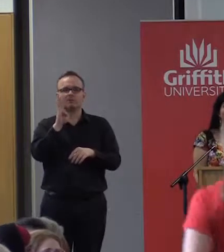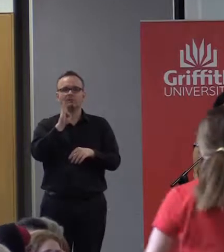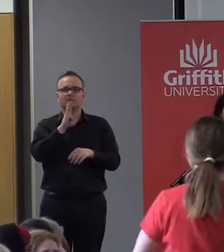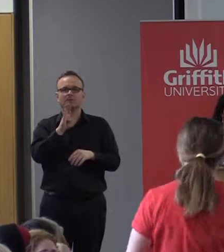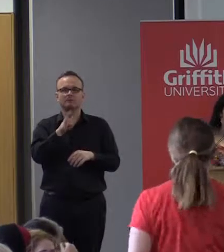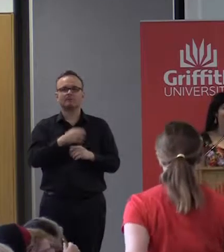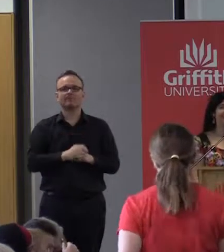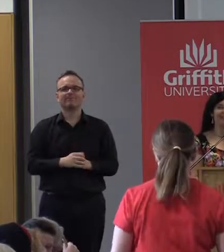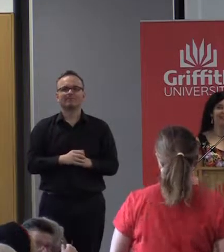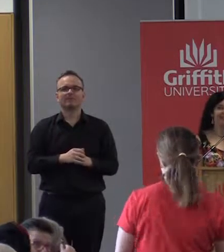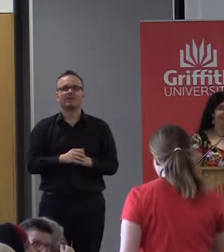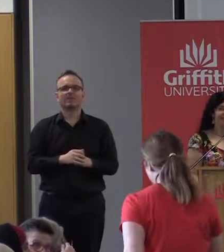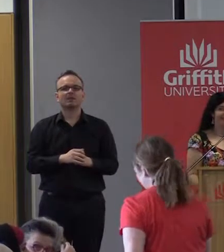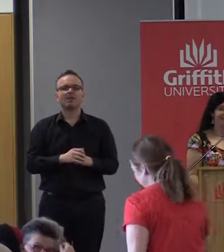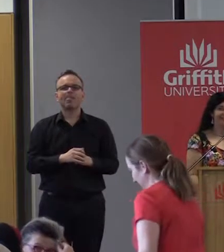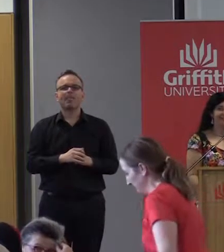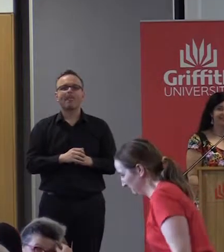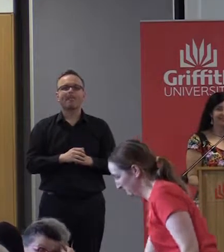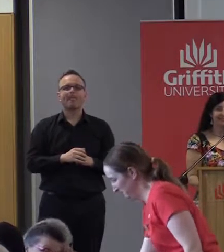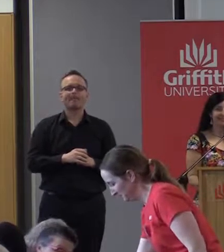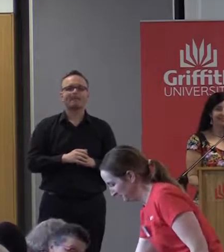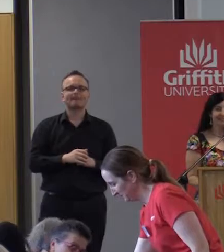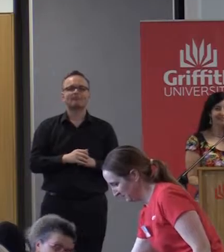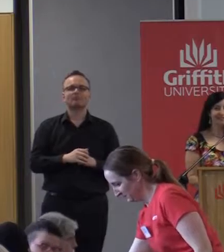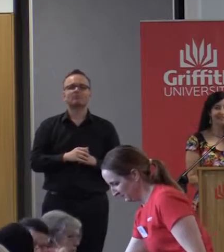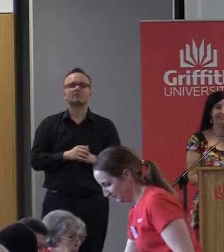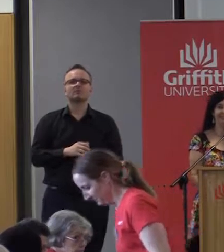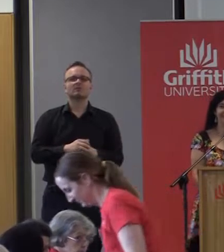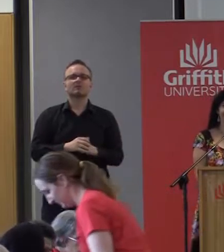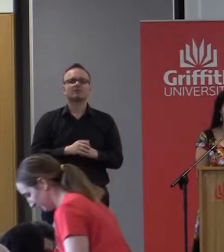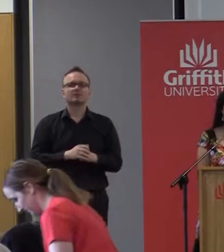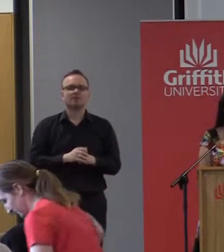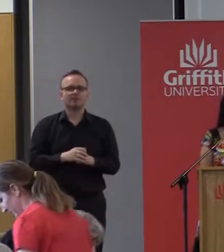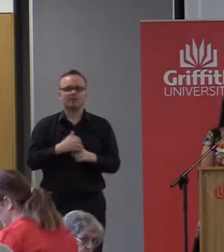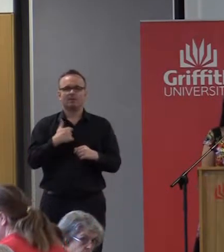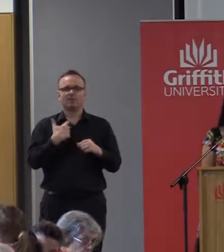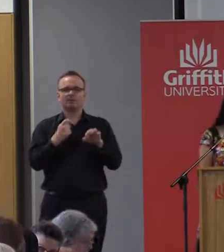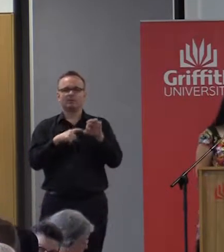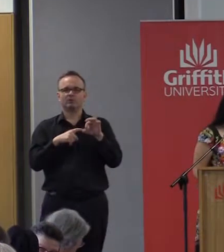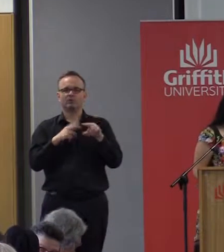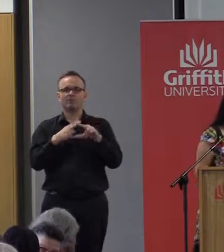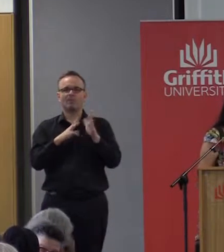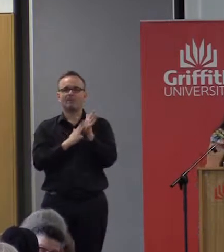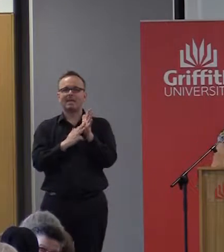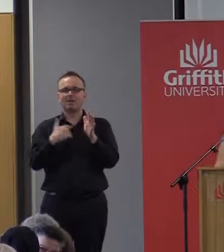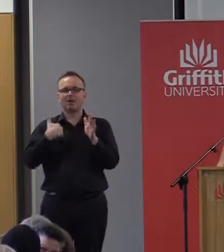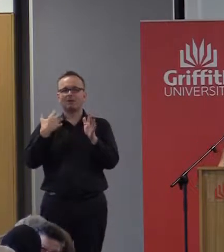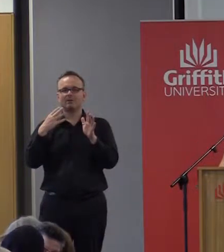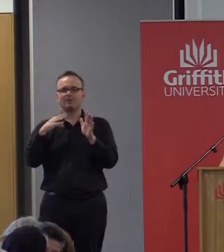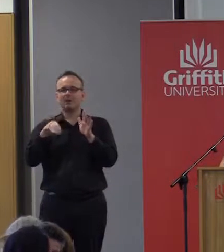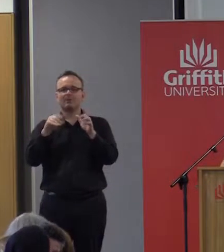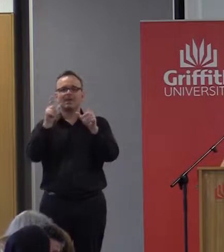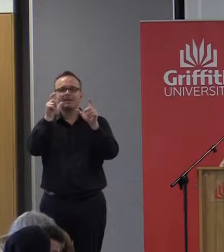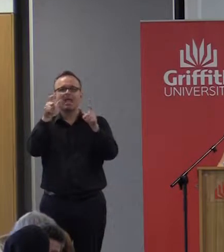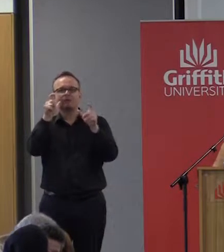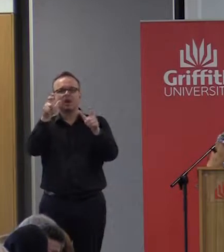Okay. Next one. Hi. I had a question for Megan. I'm from Carers